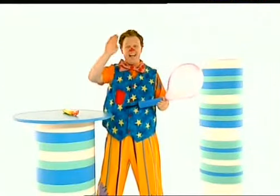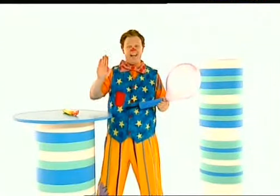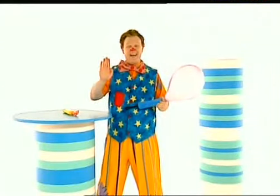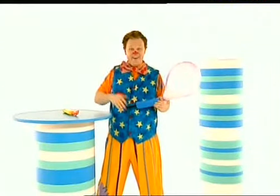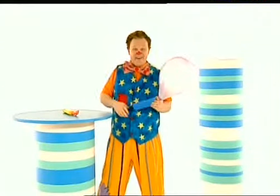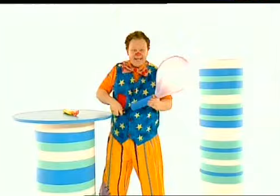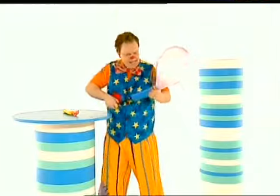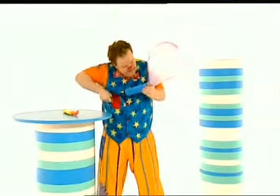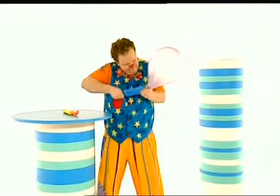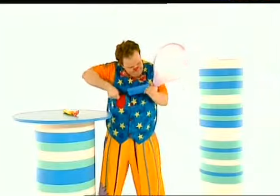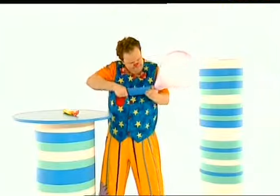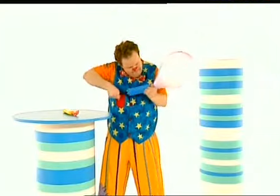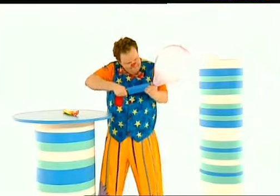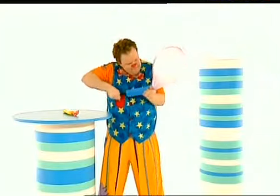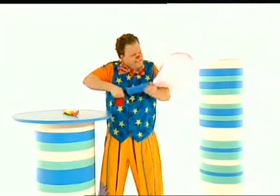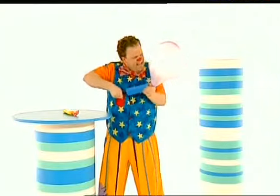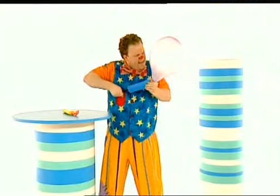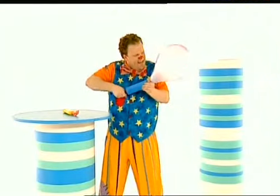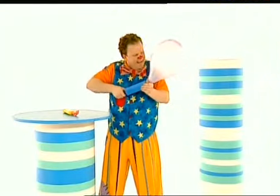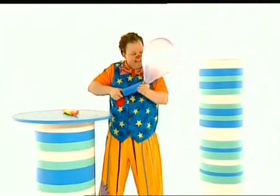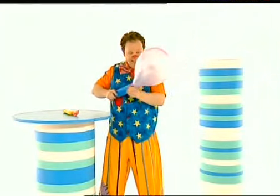hello! Is it someone's birthday, Mr. Tumble?